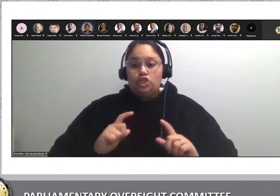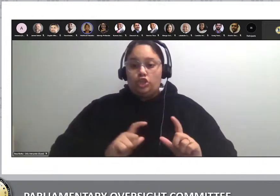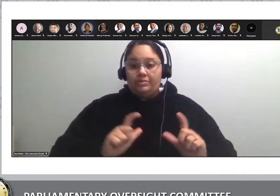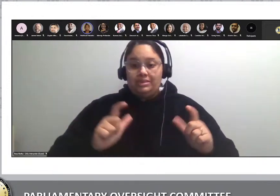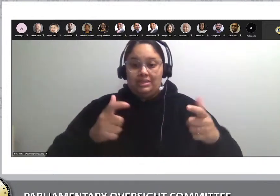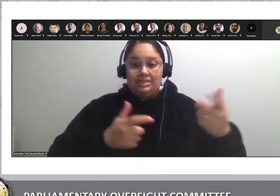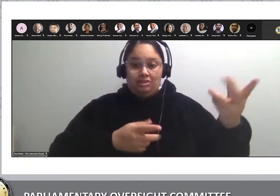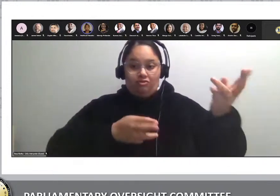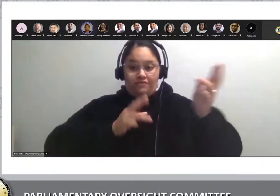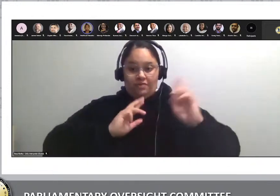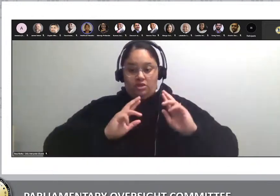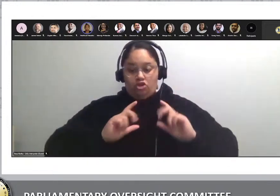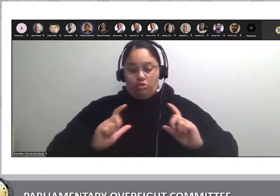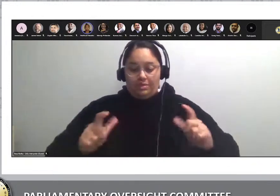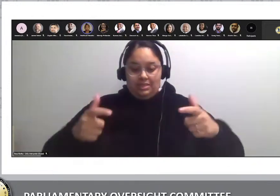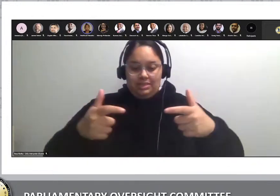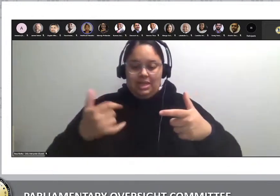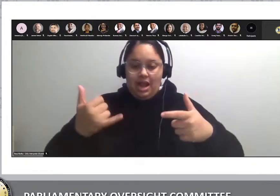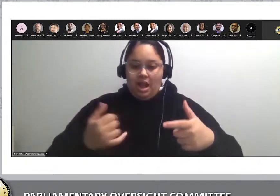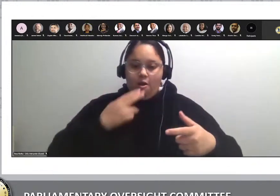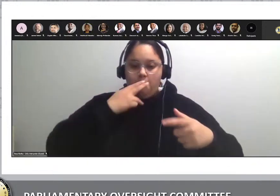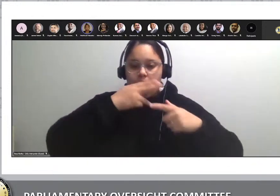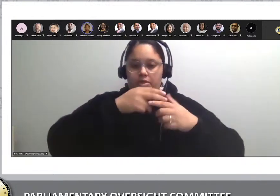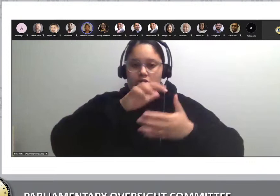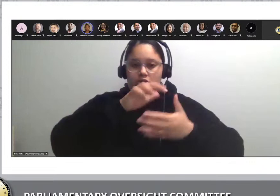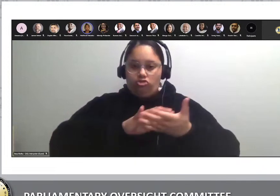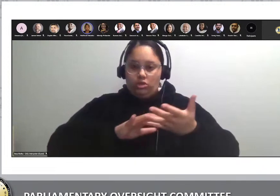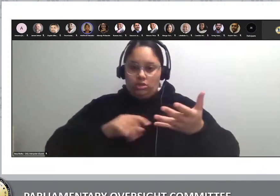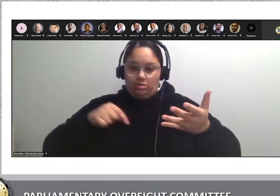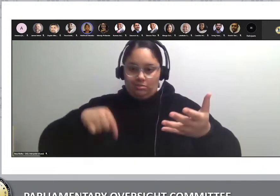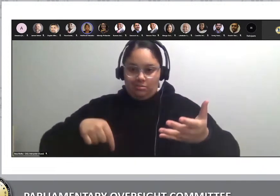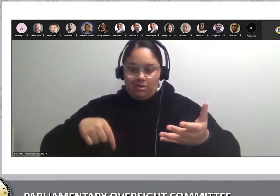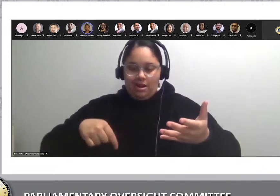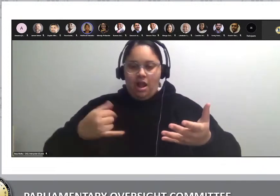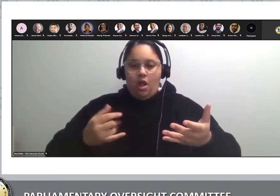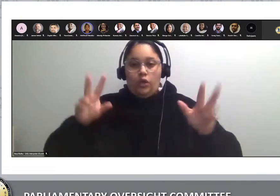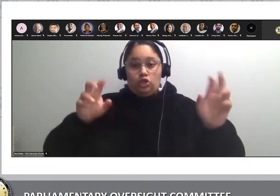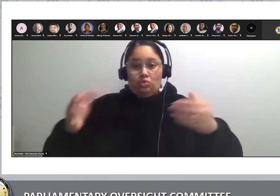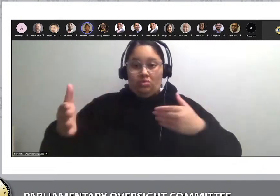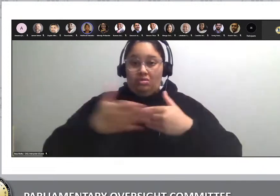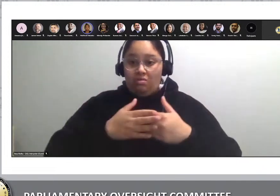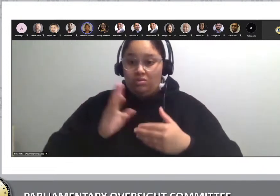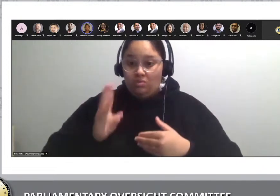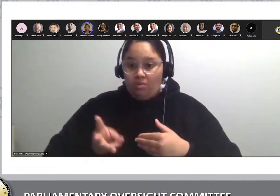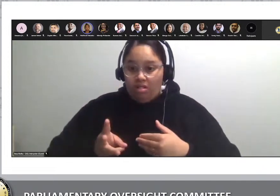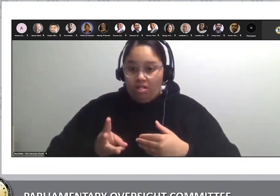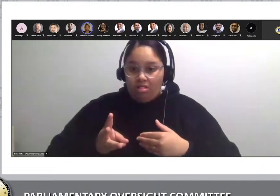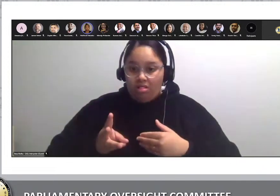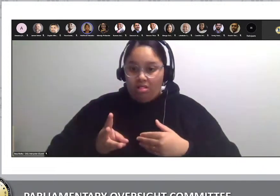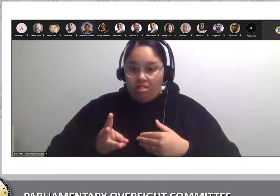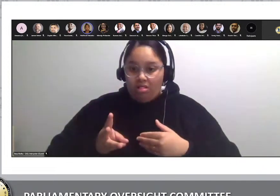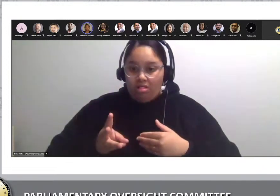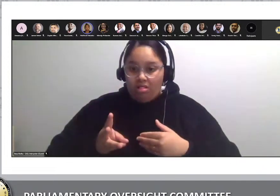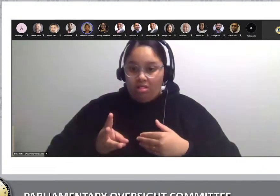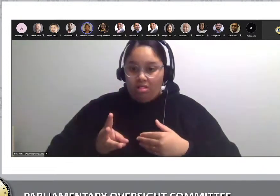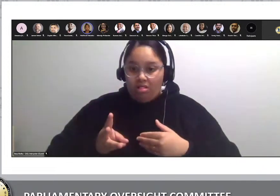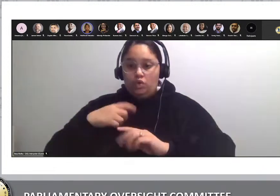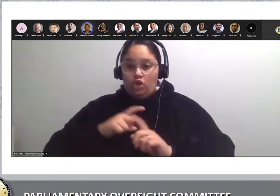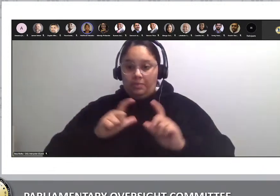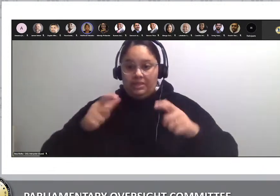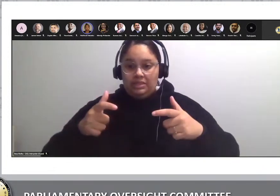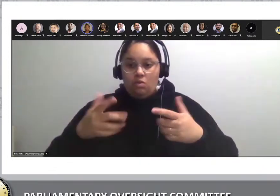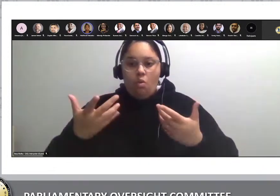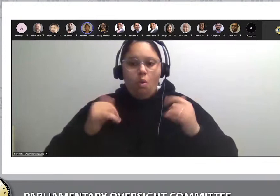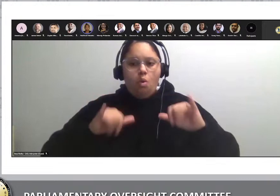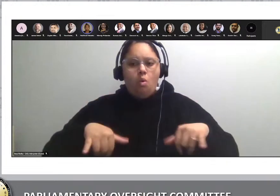committee, the petitions is going to close that issue after it gets to be referred to the committee, or they're